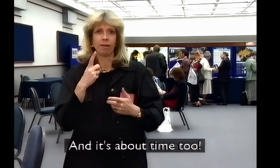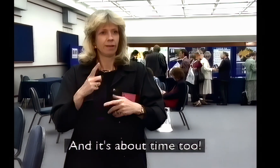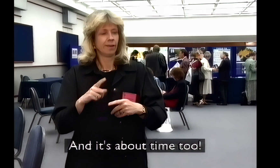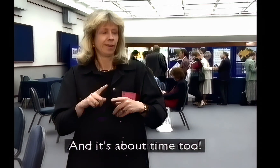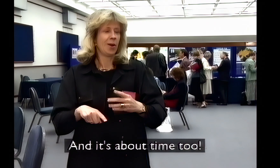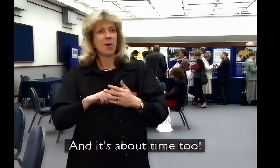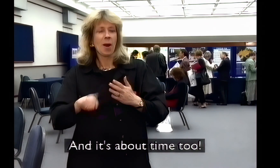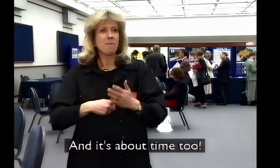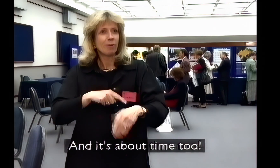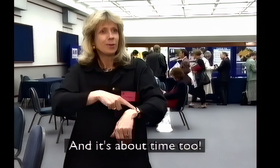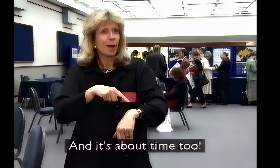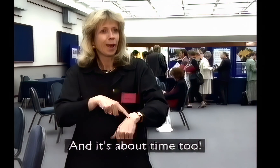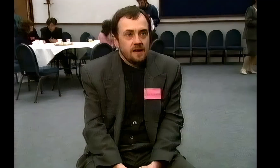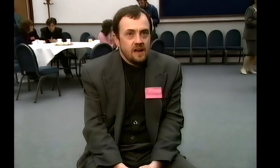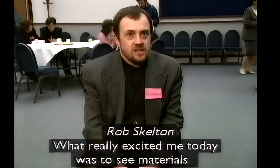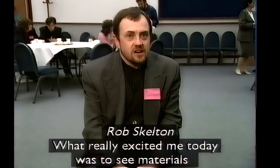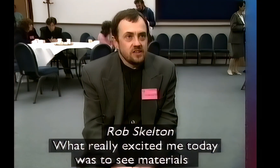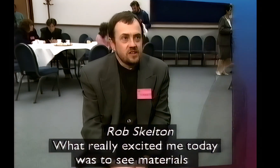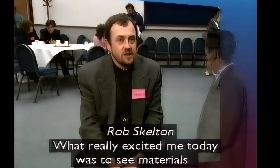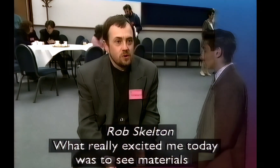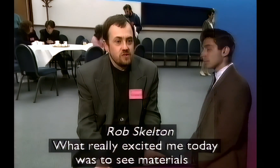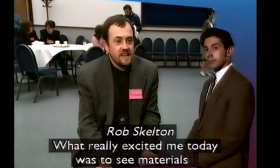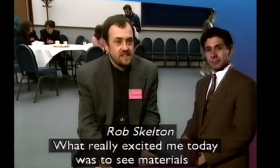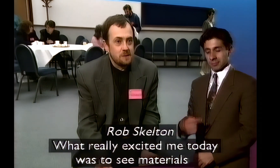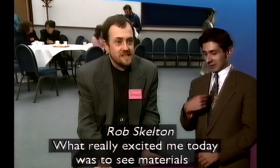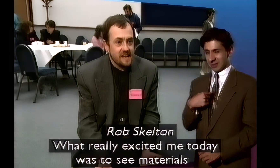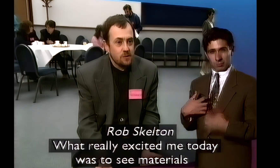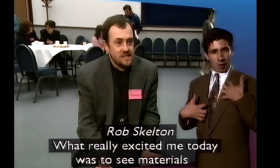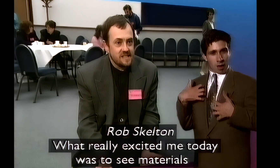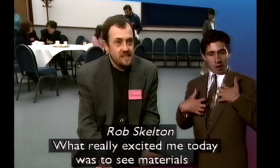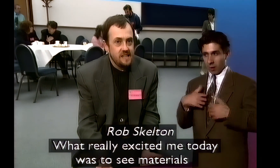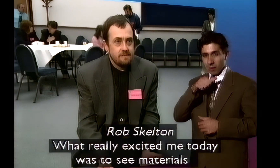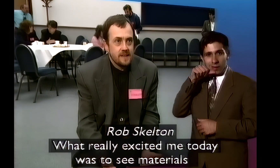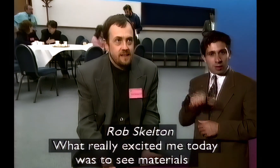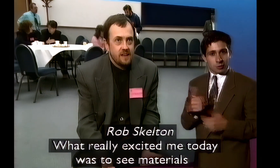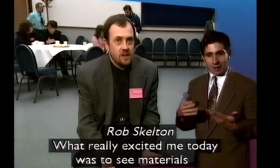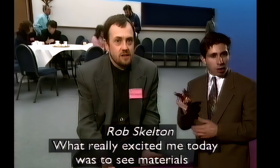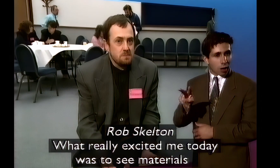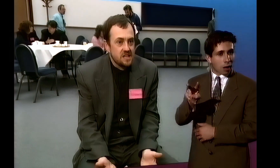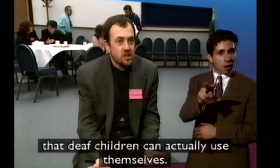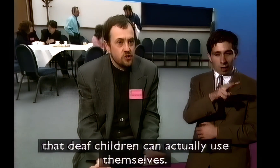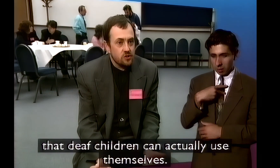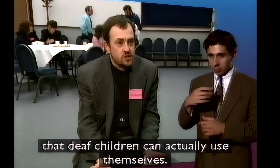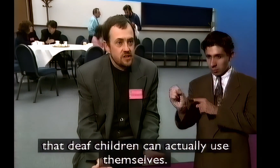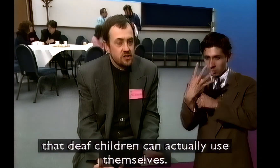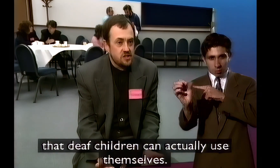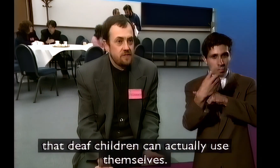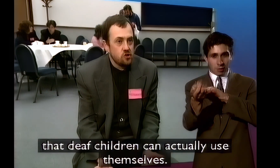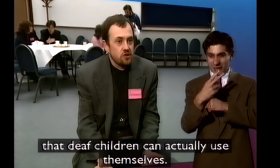about time too. Yeah, I think what really excited me today was to see materials that deaf children can